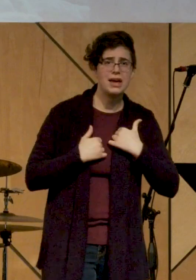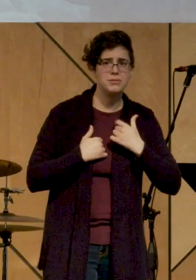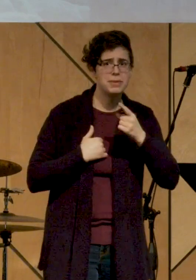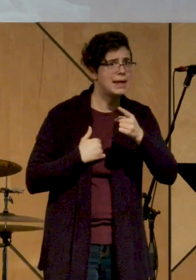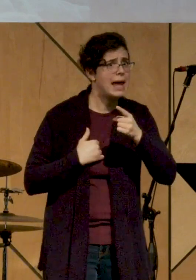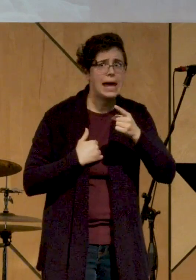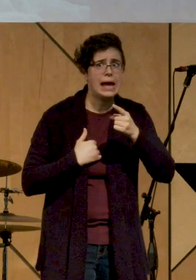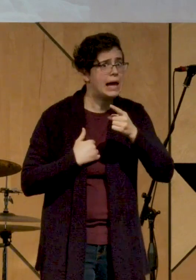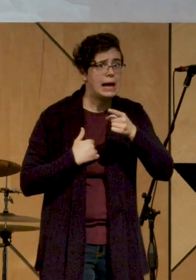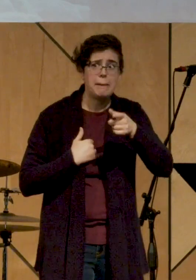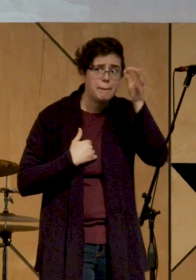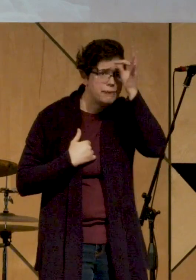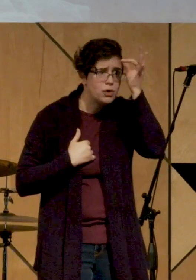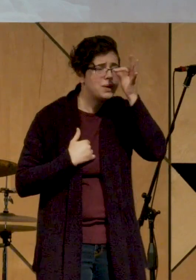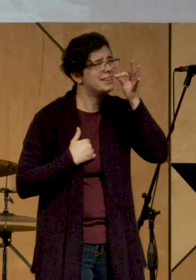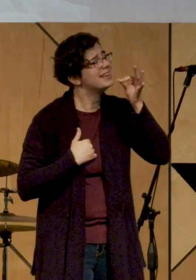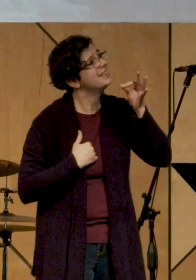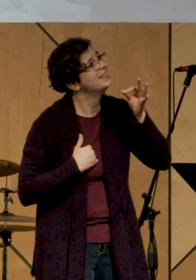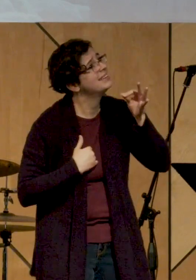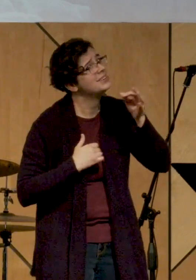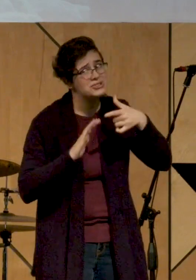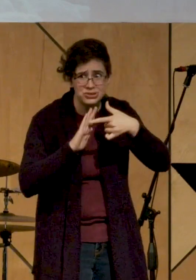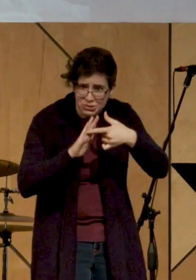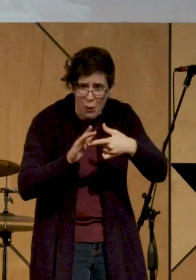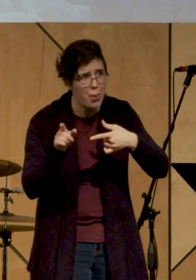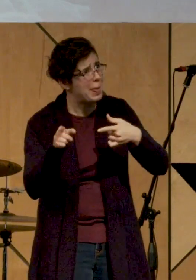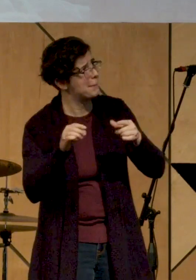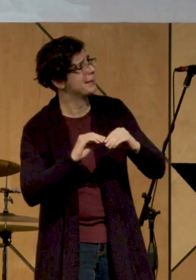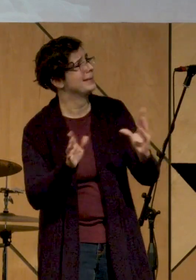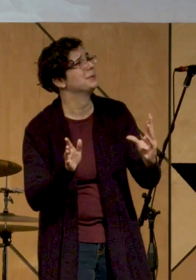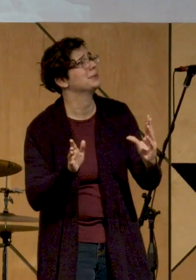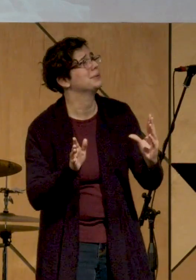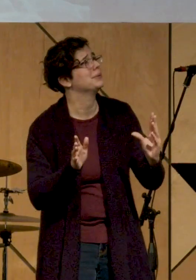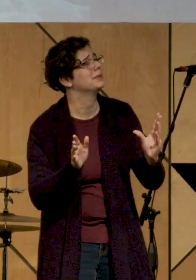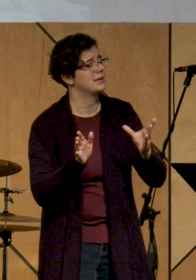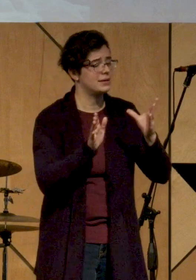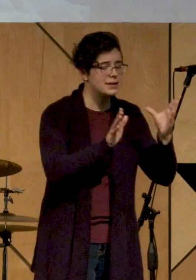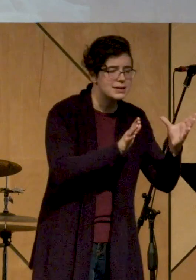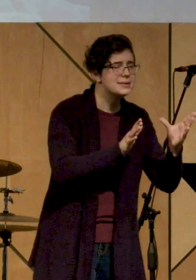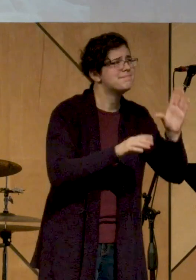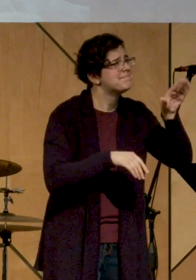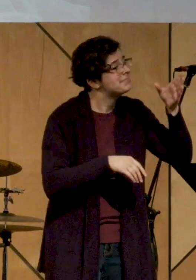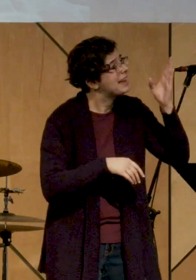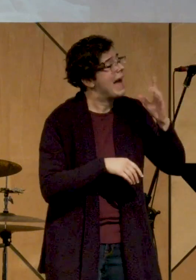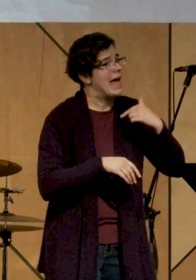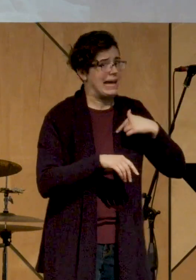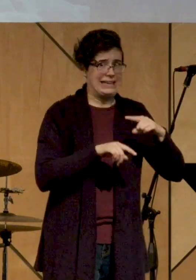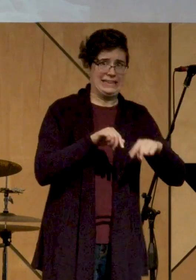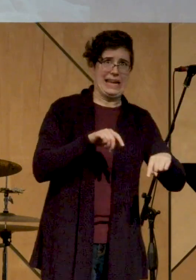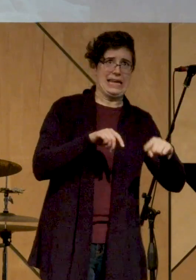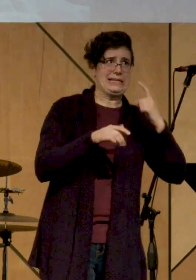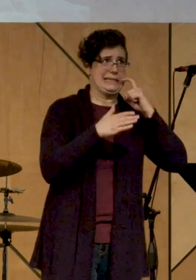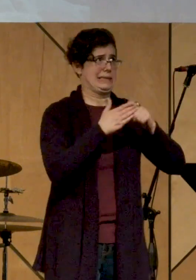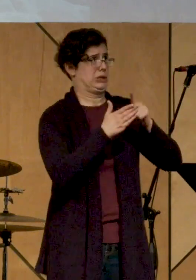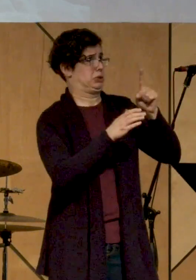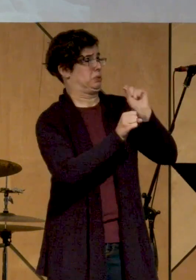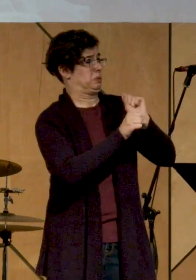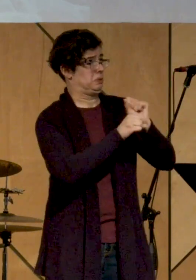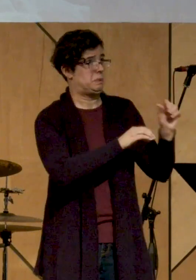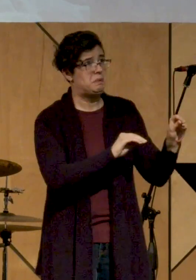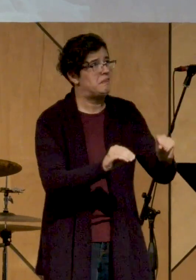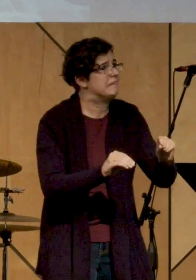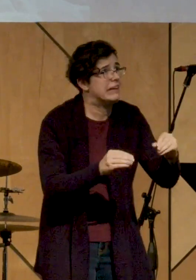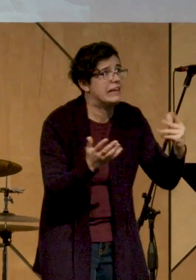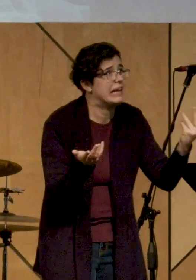would you open their eyes to see your hand at work like I do? God, I can't see you moving right now. I'm looking, I